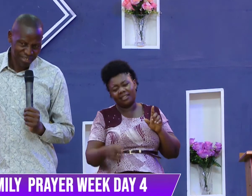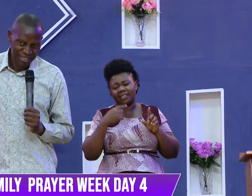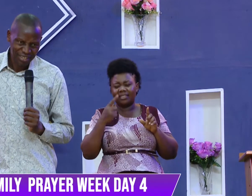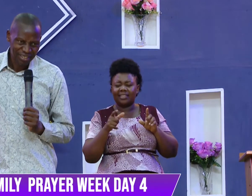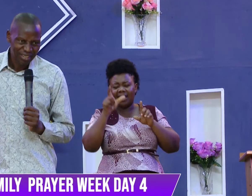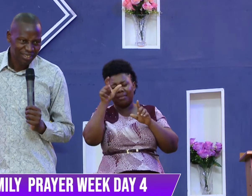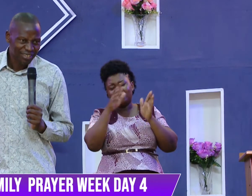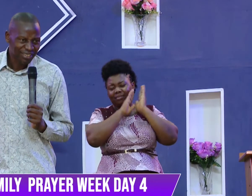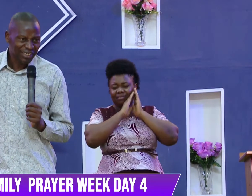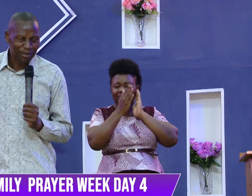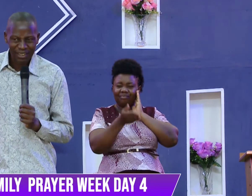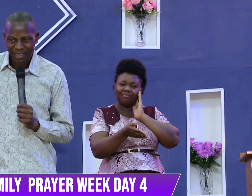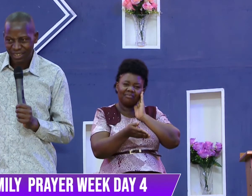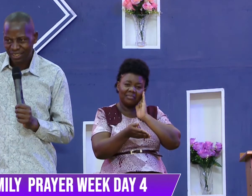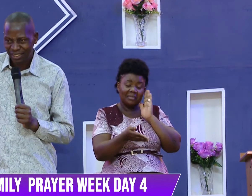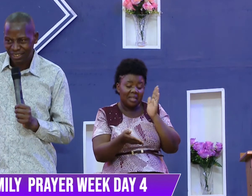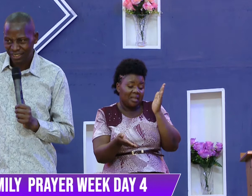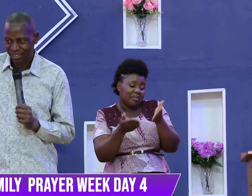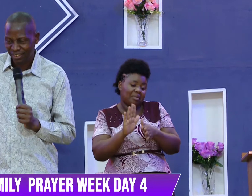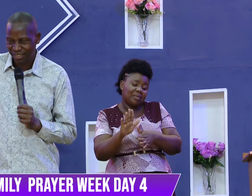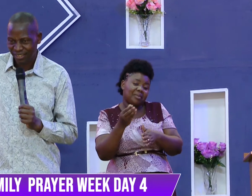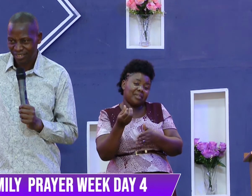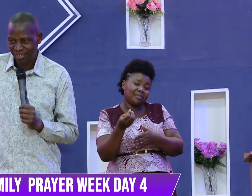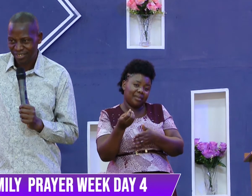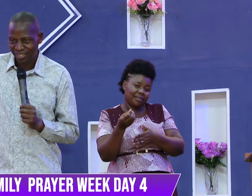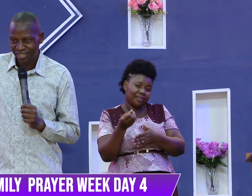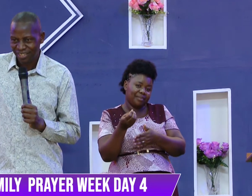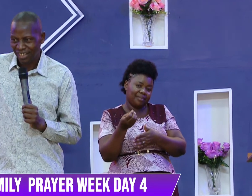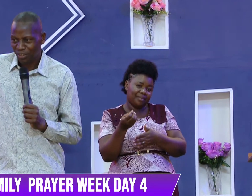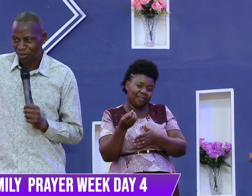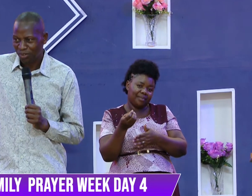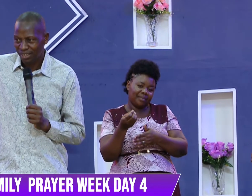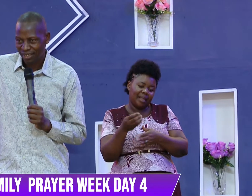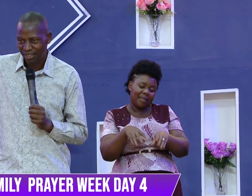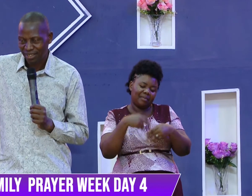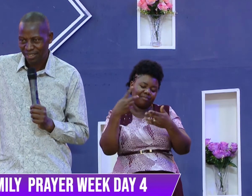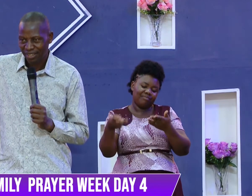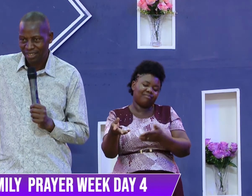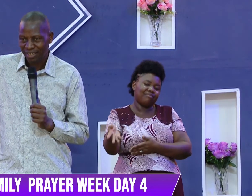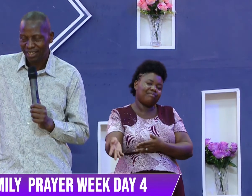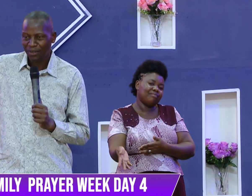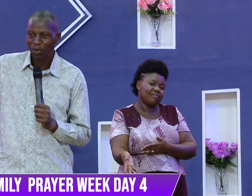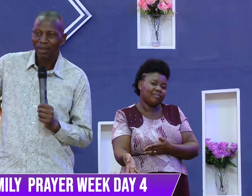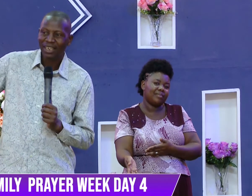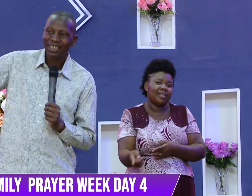And I said, the person who spent the night here, maybe it was their money. But he threw it